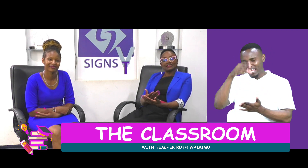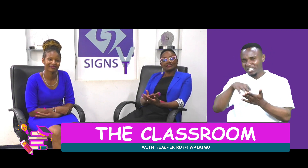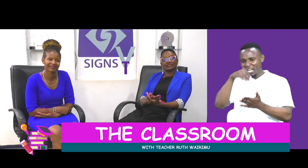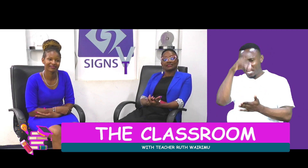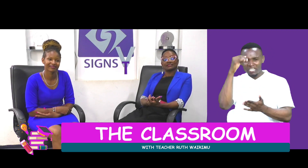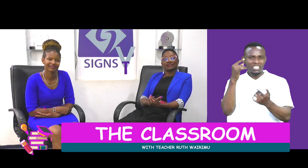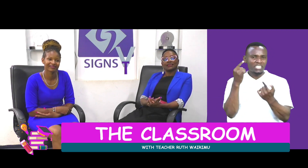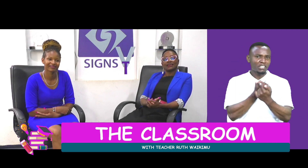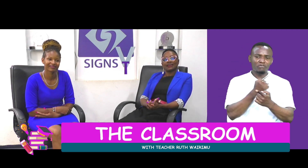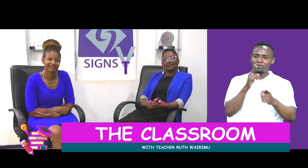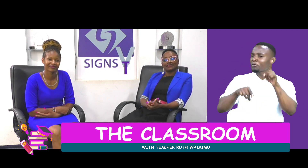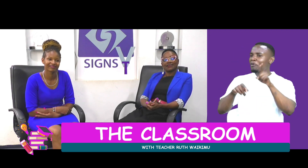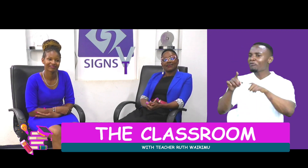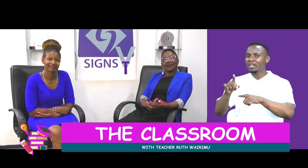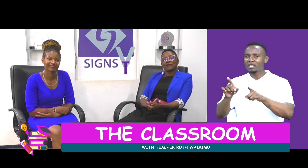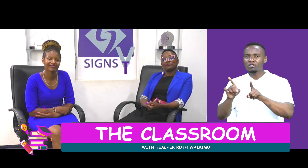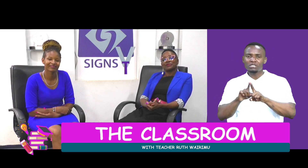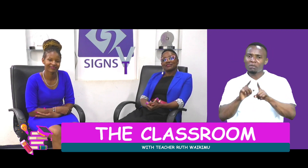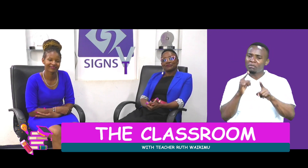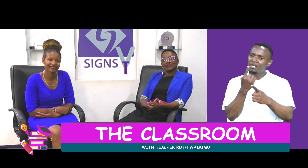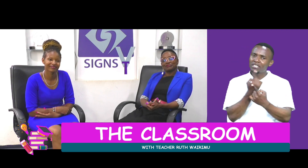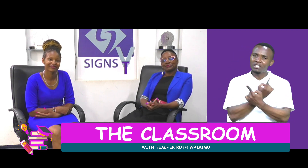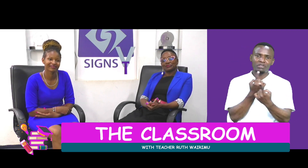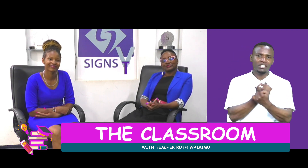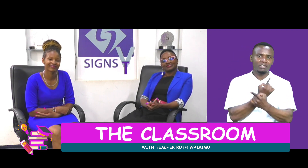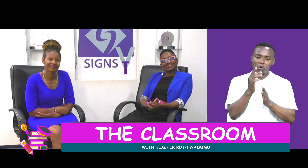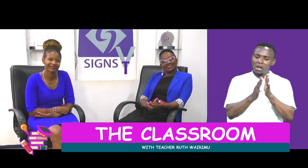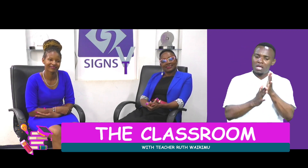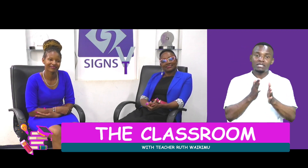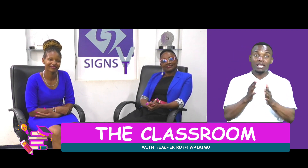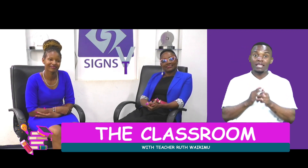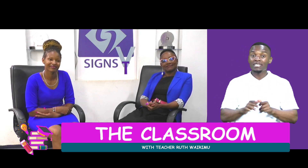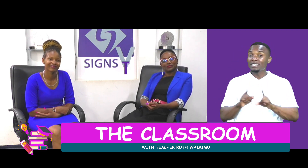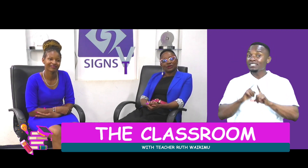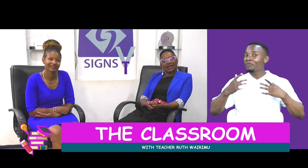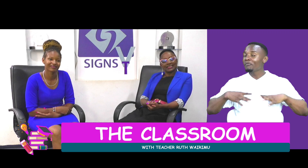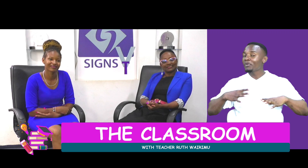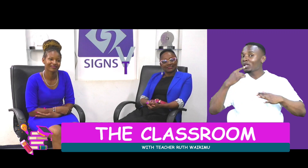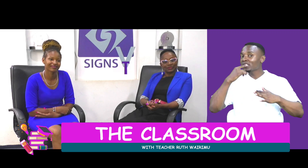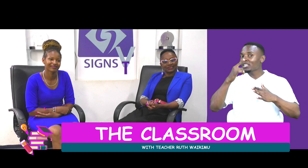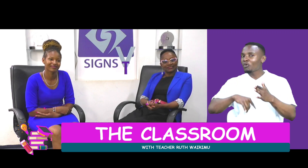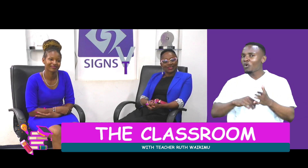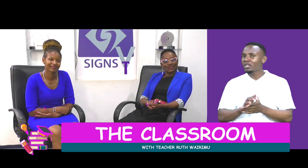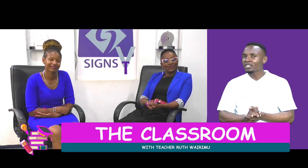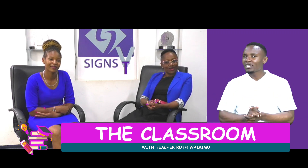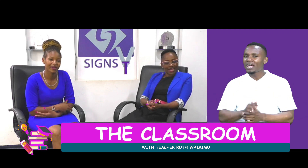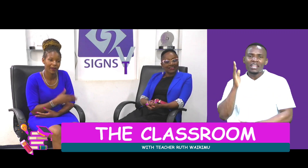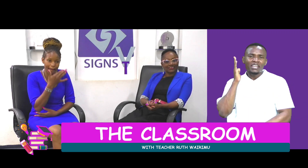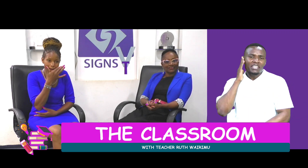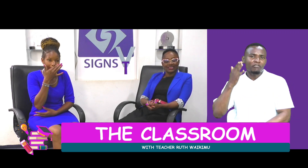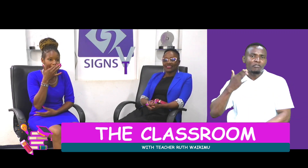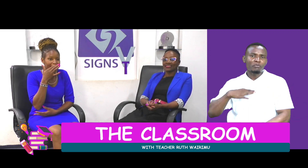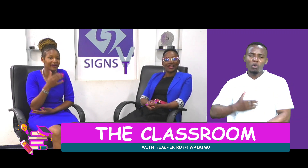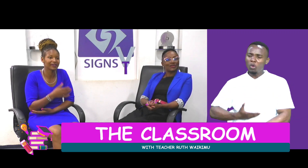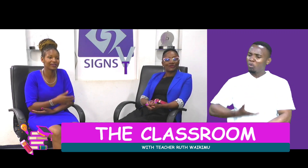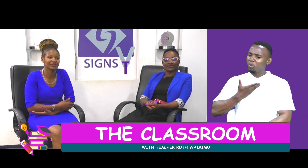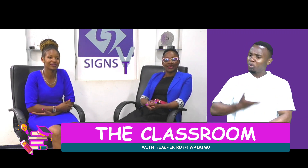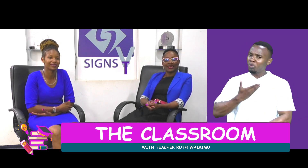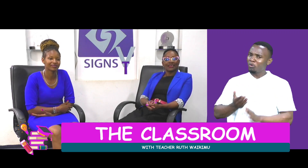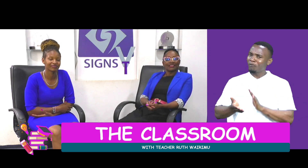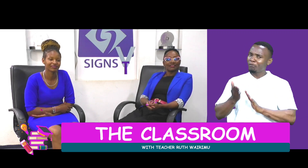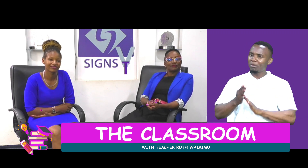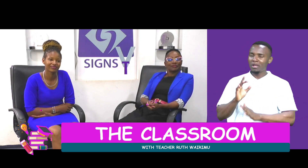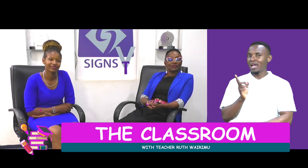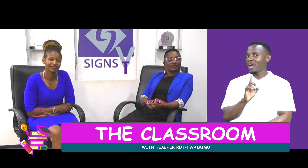different signing skills. And by the way, people say that deaf people are high-tempered. No, ask me, they are